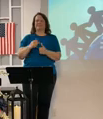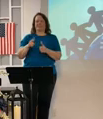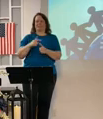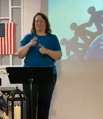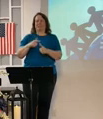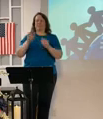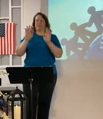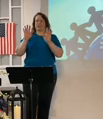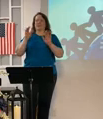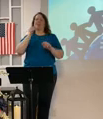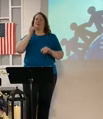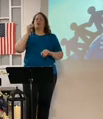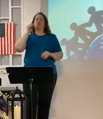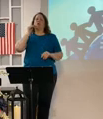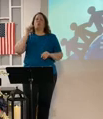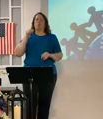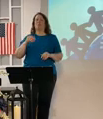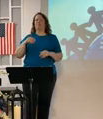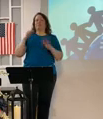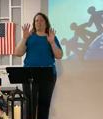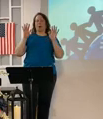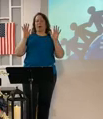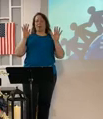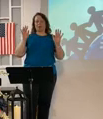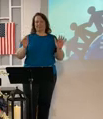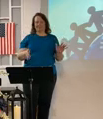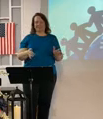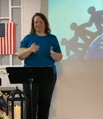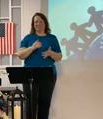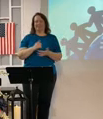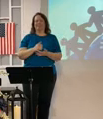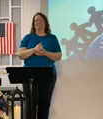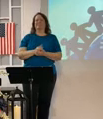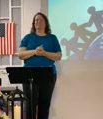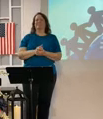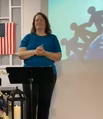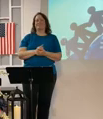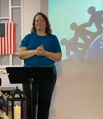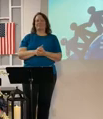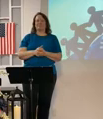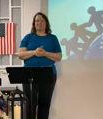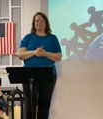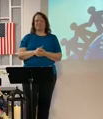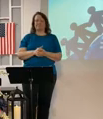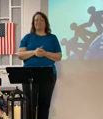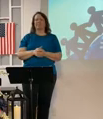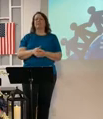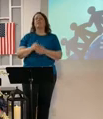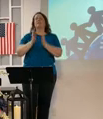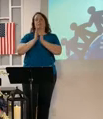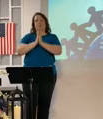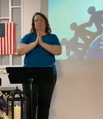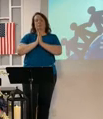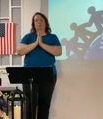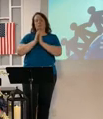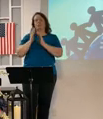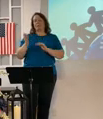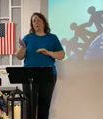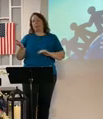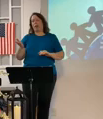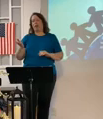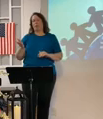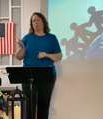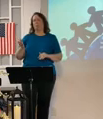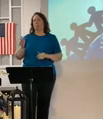home, and what a huge affirmation for him in a tough time of transition. So please pray for him, as the reverse